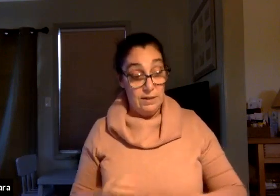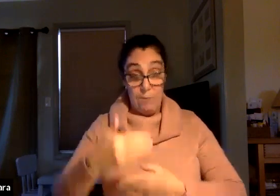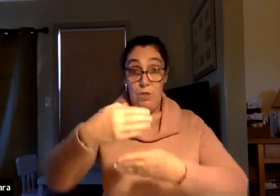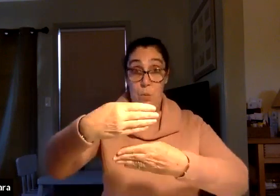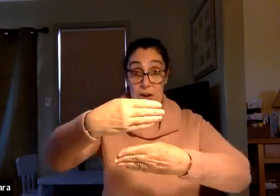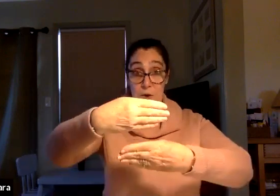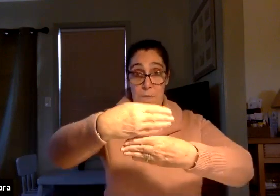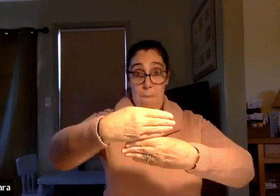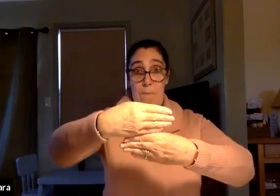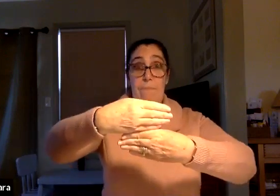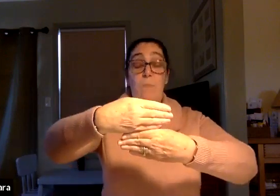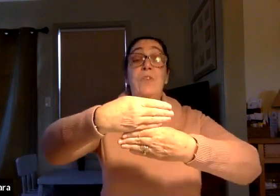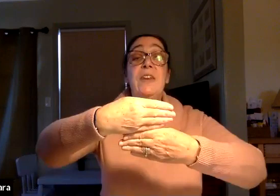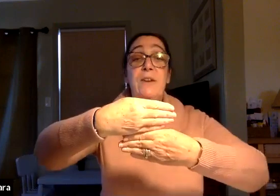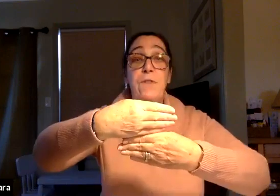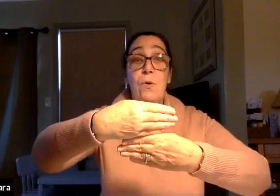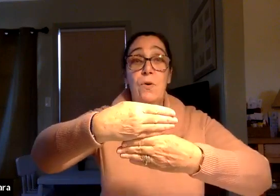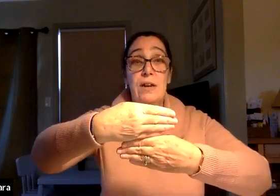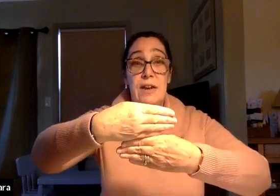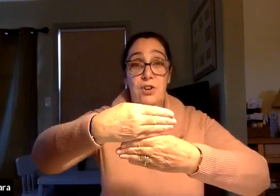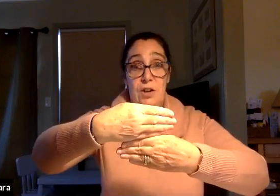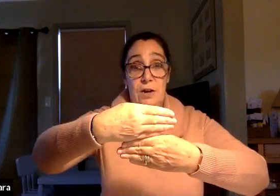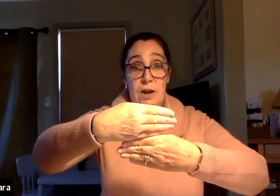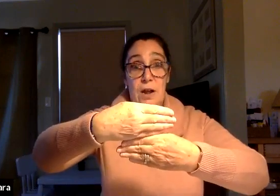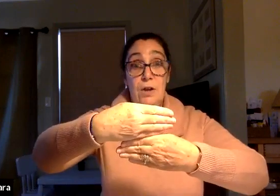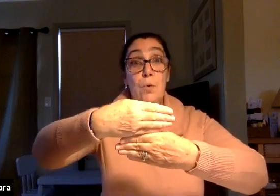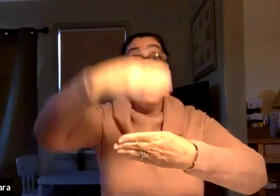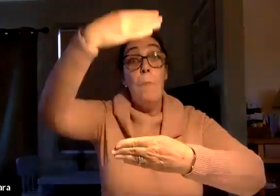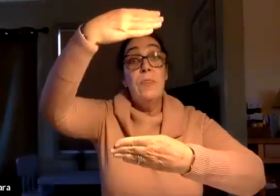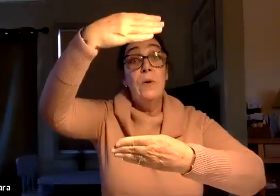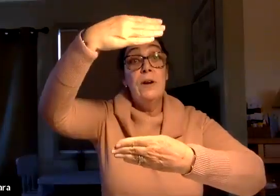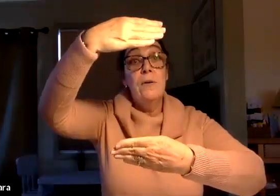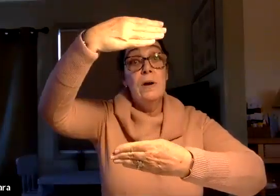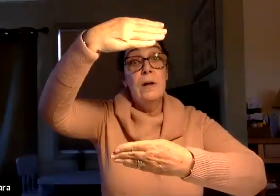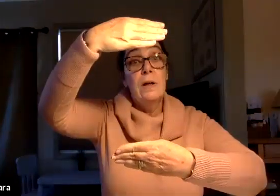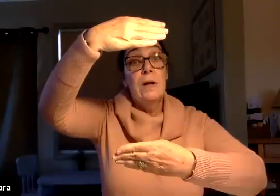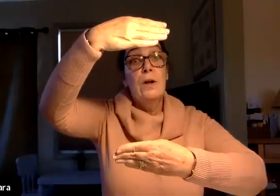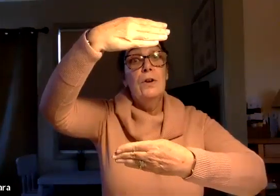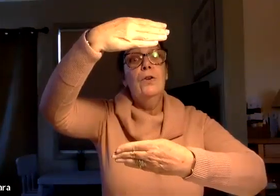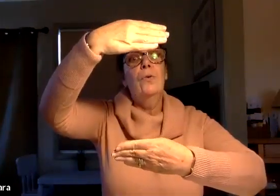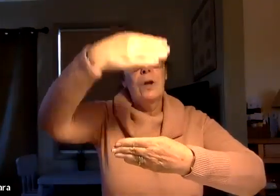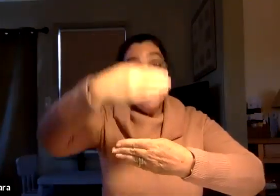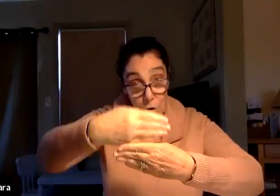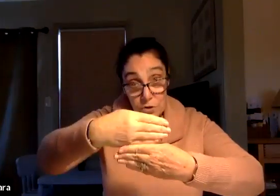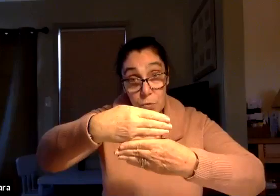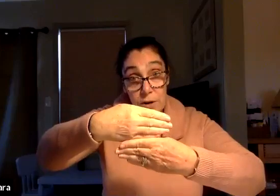Same with window, with a different orientation. You open the window, you close the